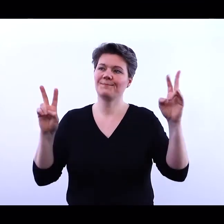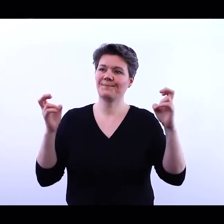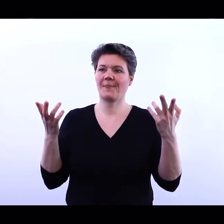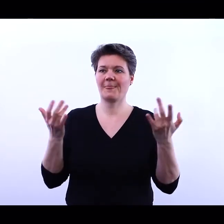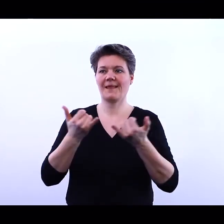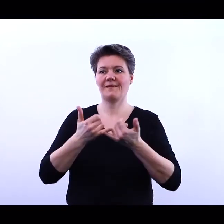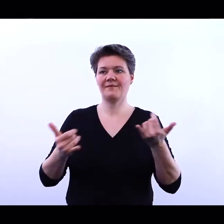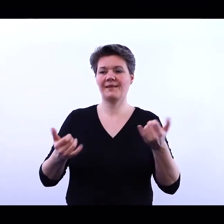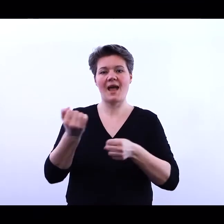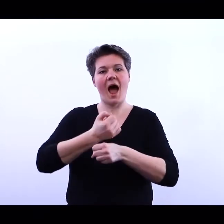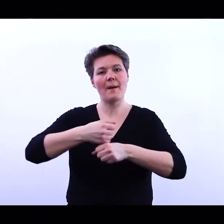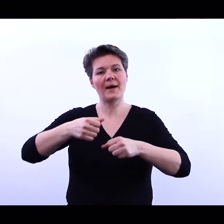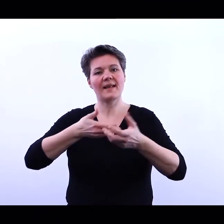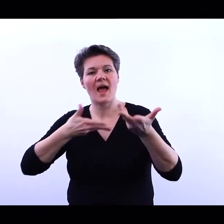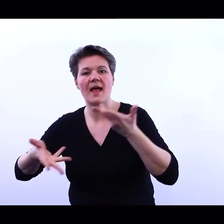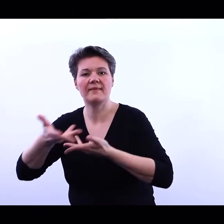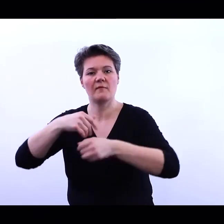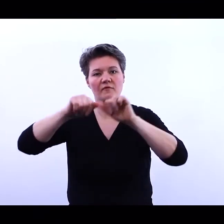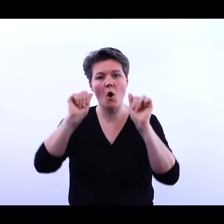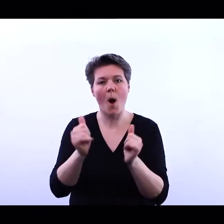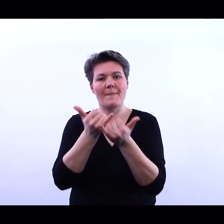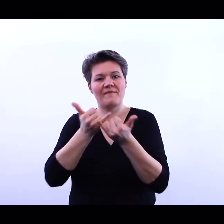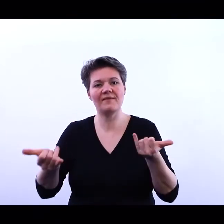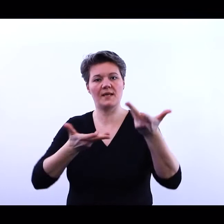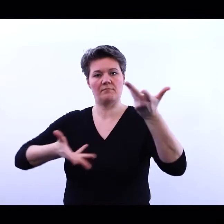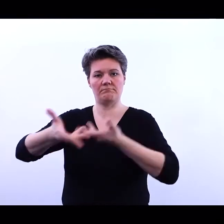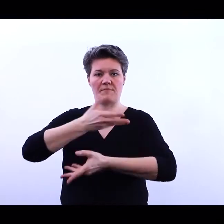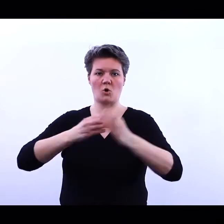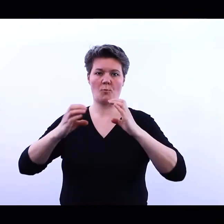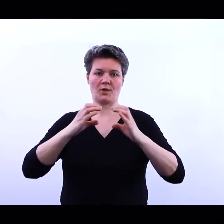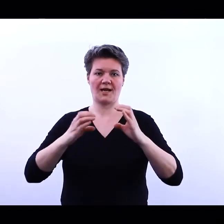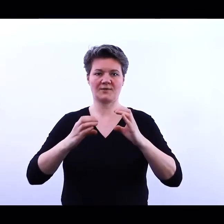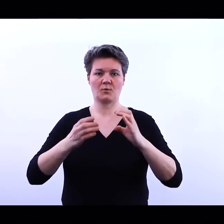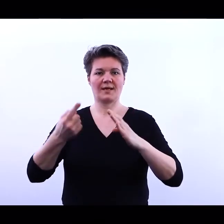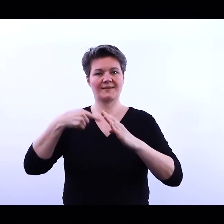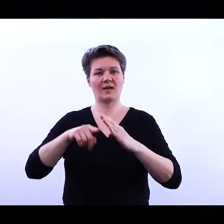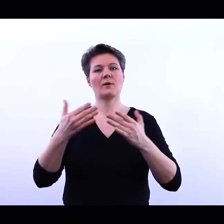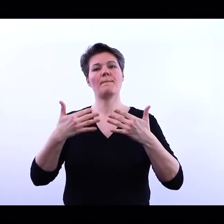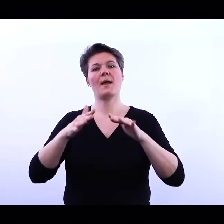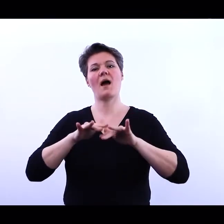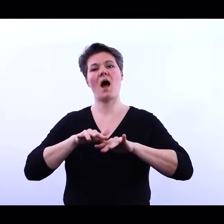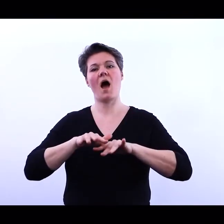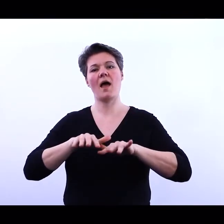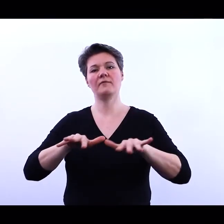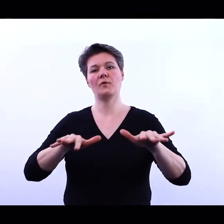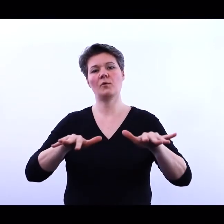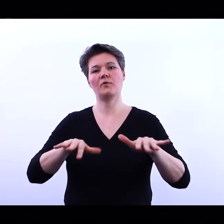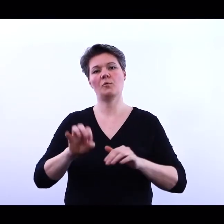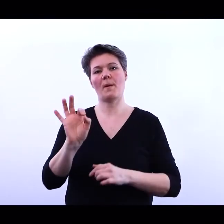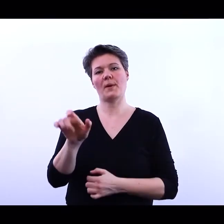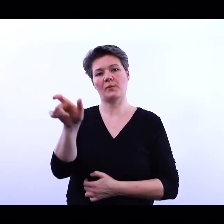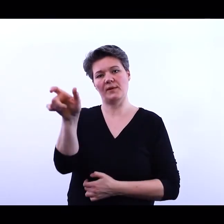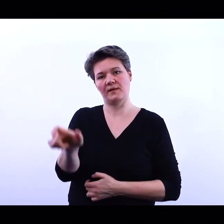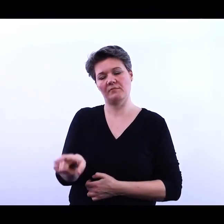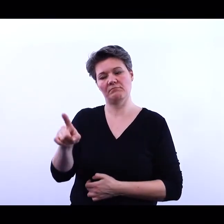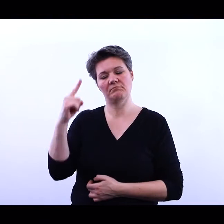talk about our work, that we talk about technology, really do add up to having a bigger influence on how individual staff may